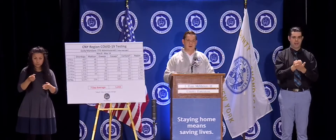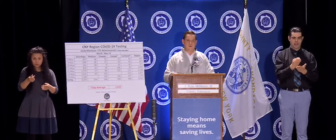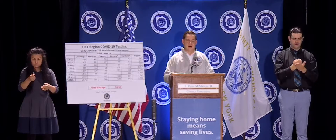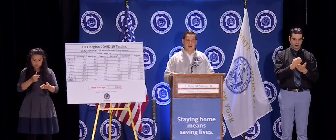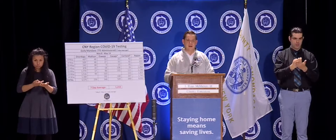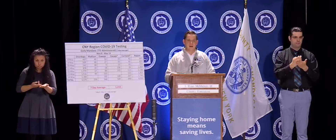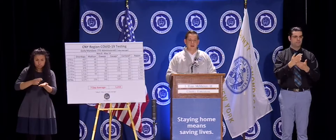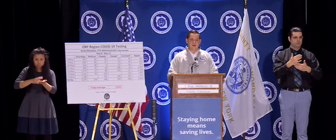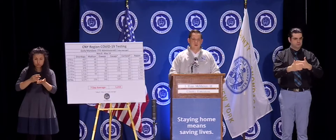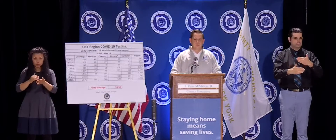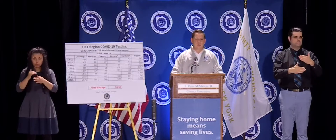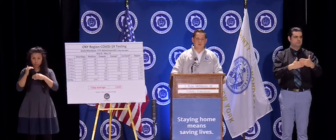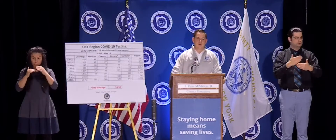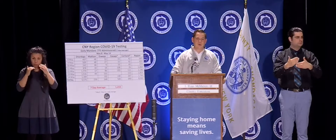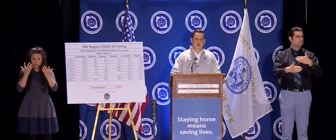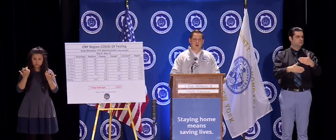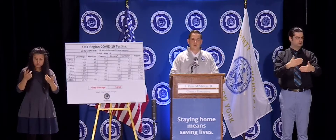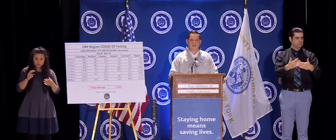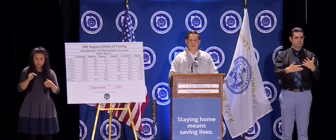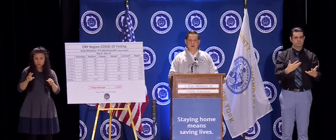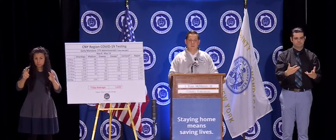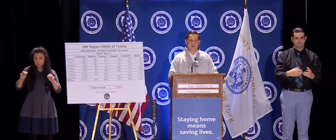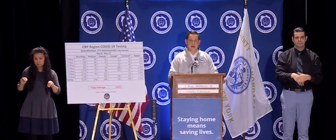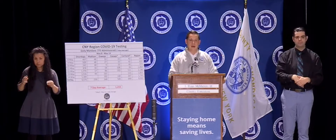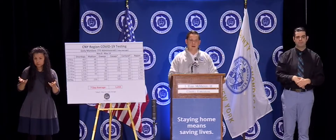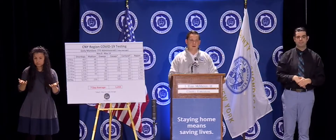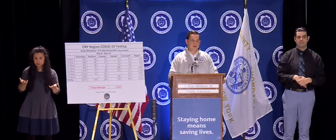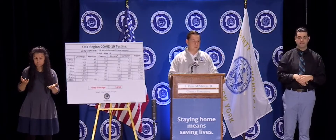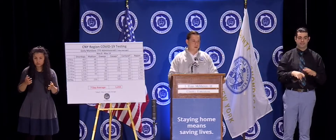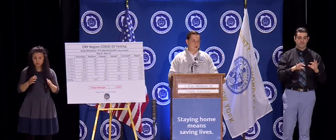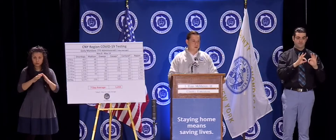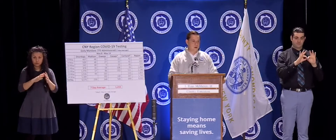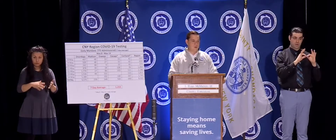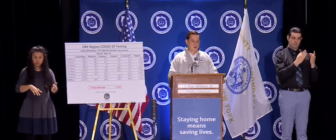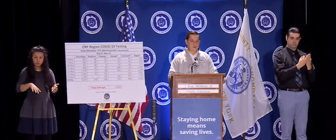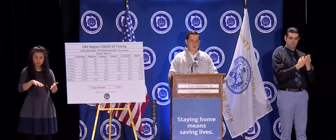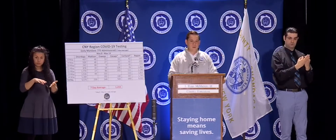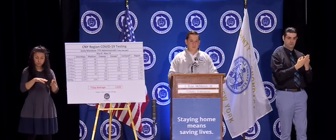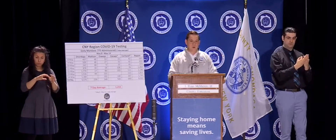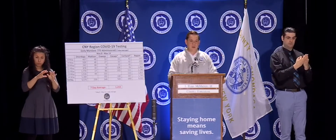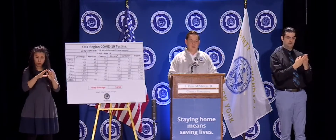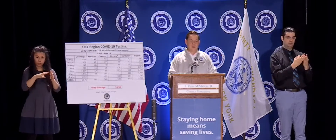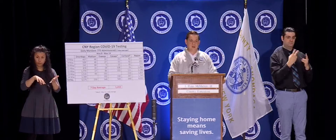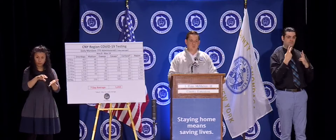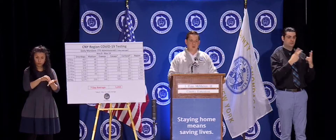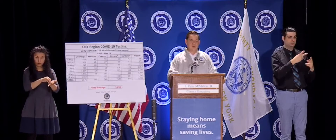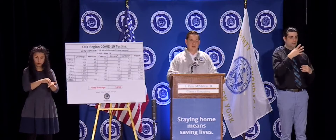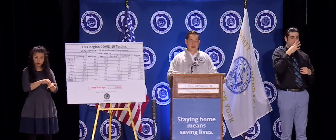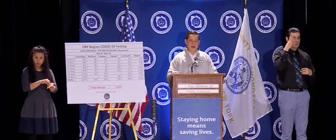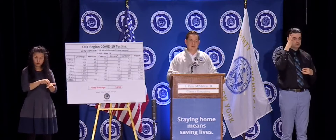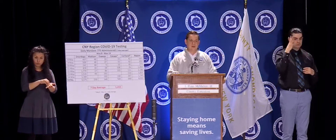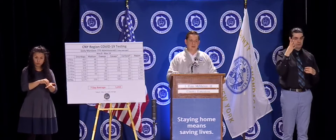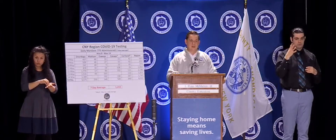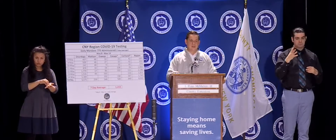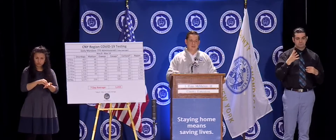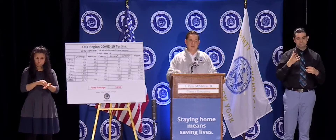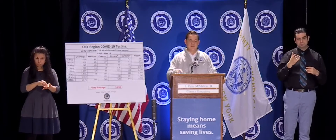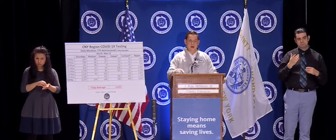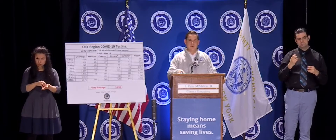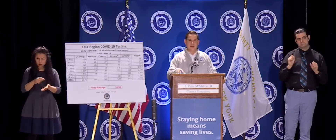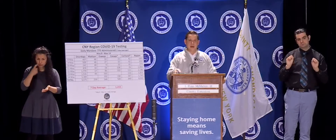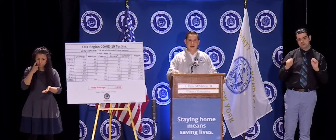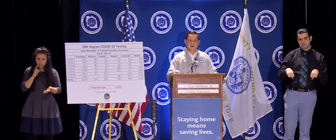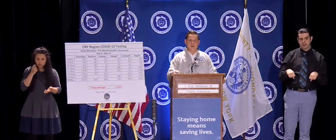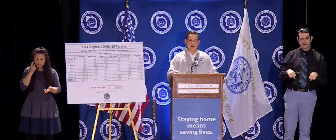families, to clarify, you could always see mom or dad. You could always, but it's whether or not